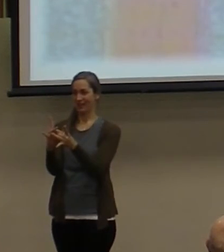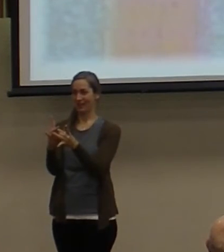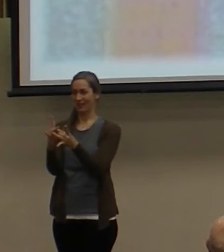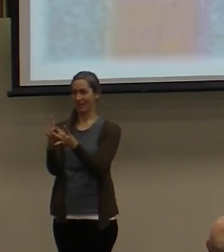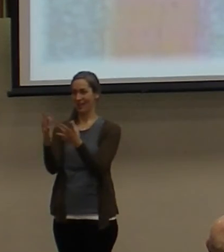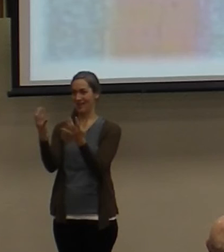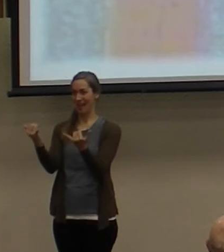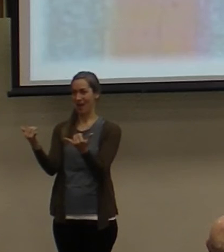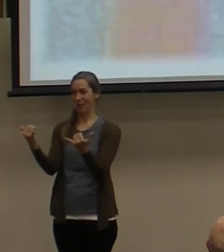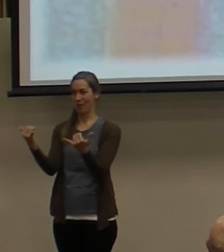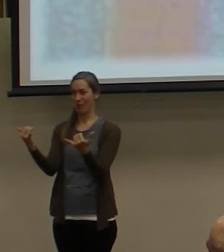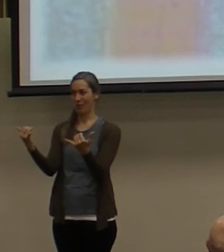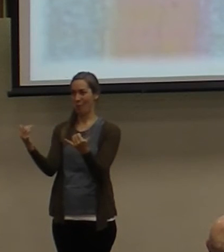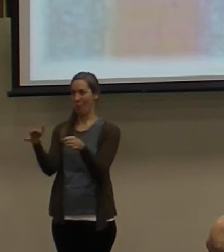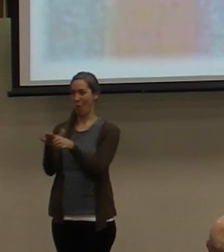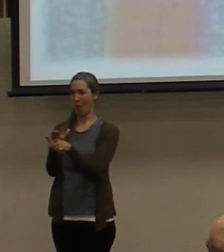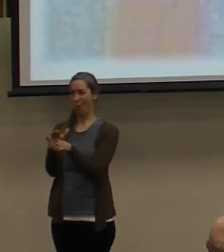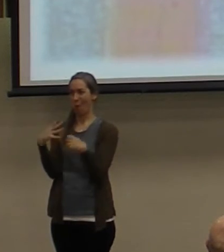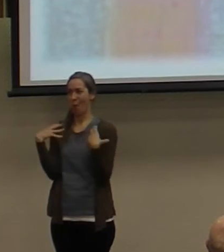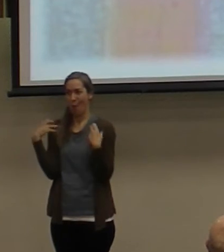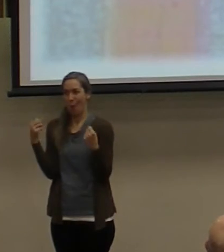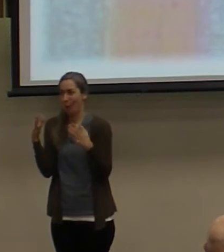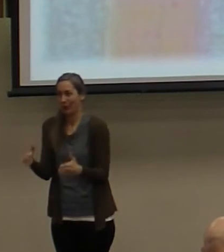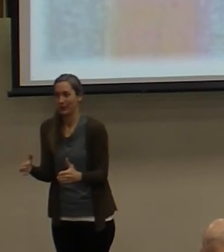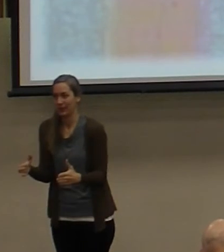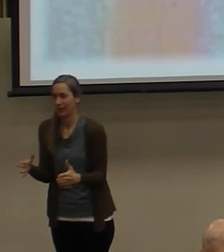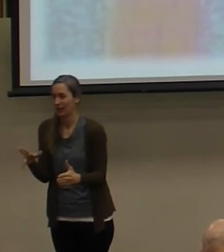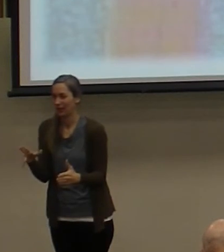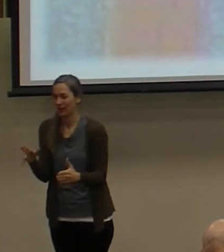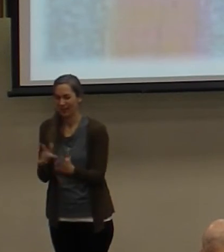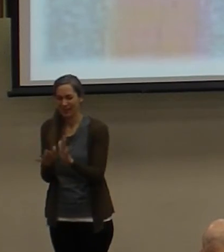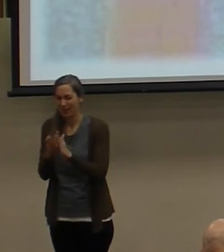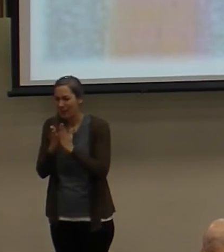person. Bible doesn't say that. That's wrong, folks.